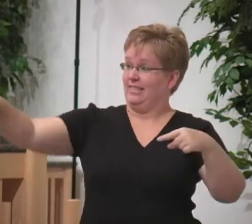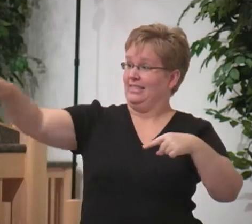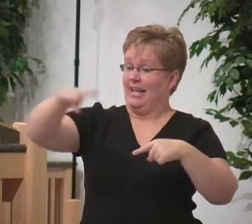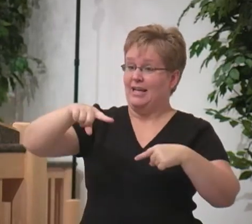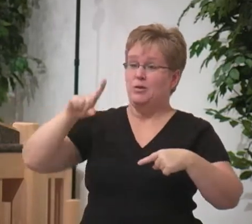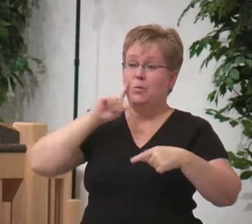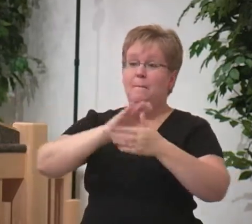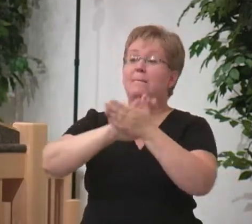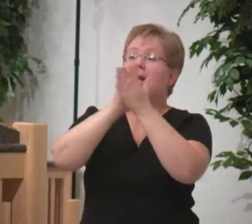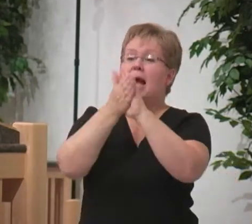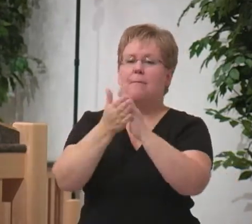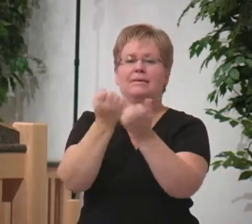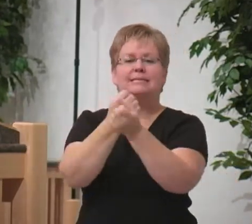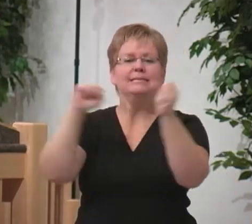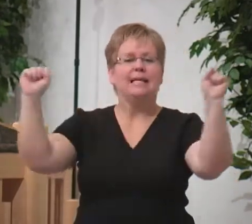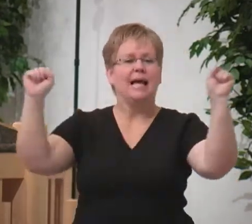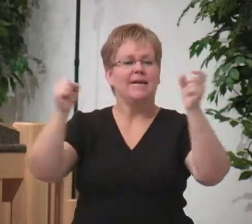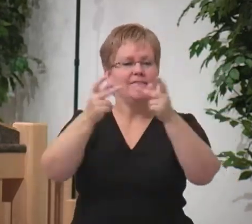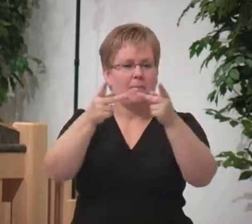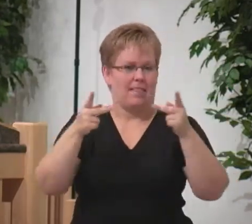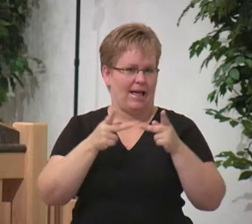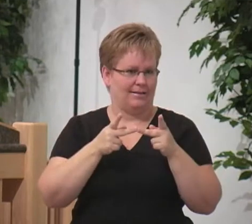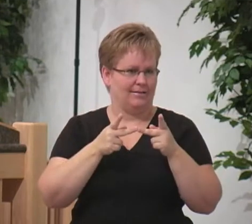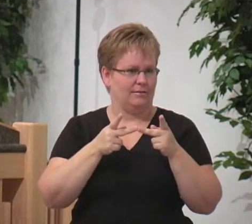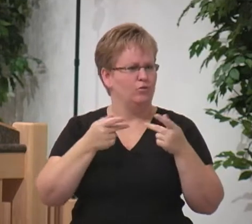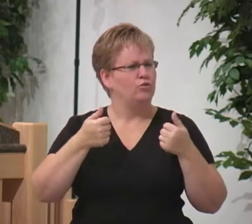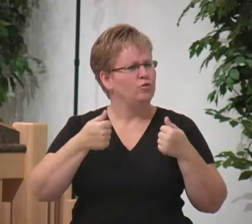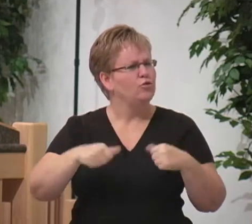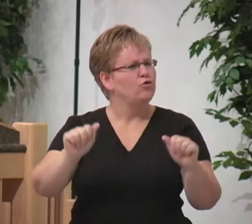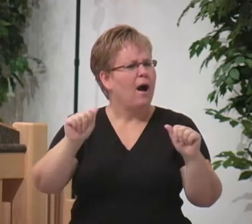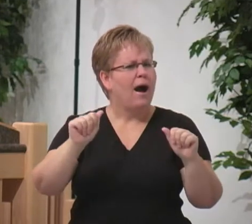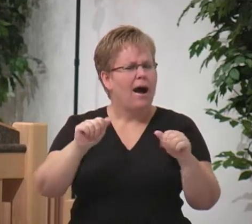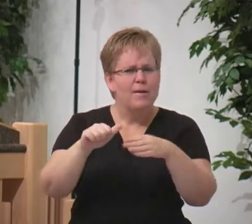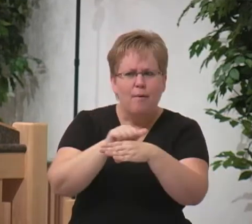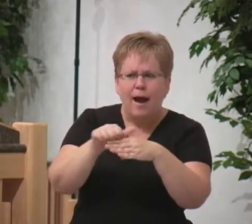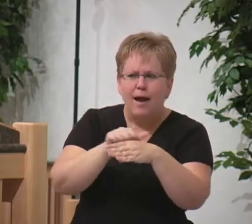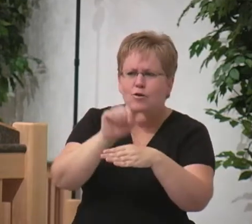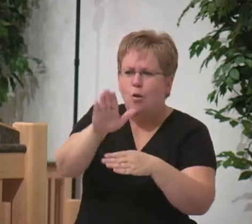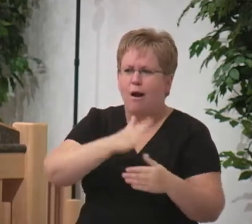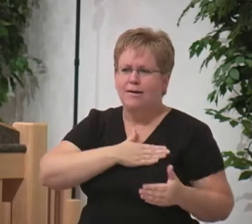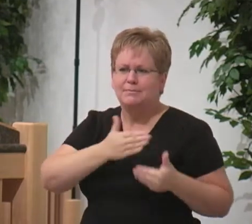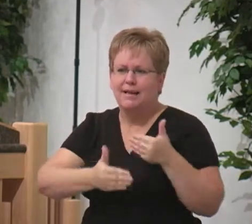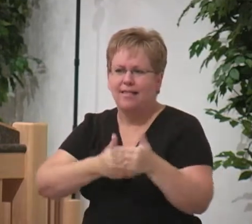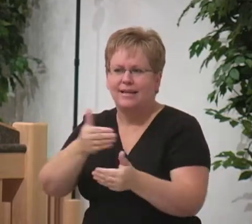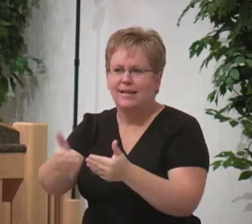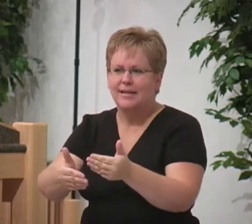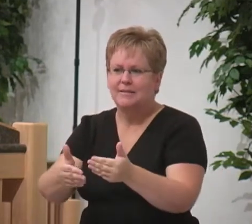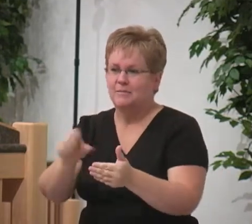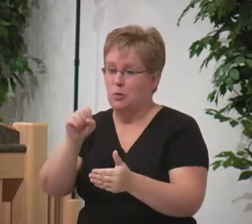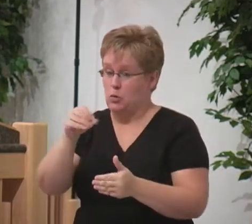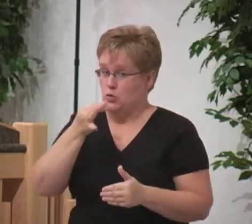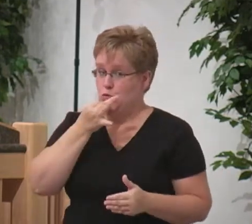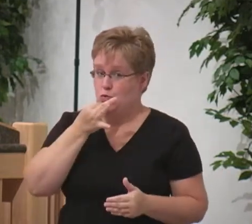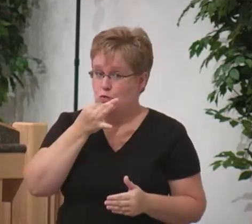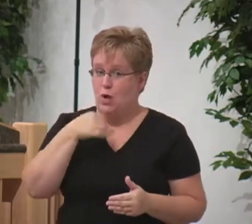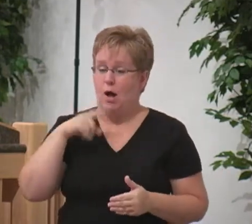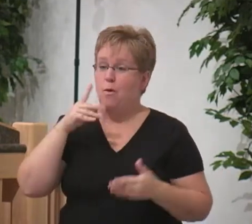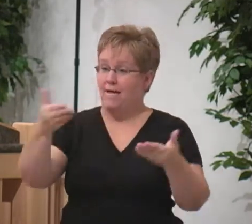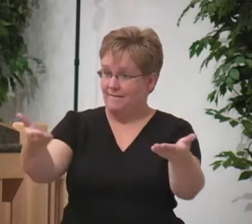into a safe space to try out hospitality. So in just a minute, I'm going to invite you to get